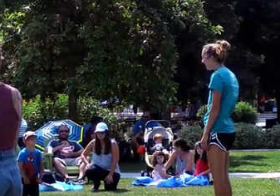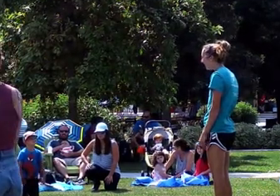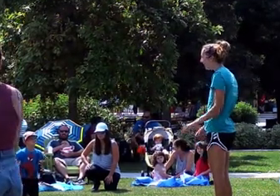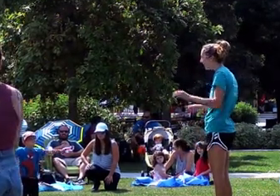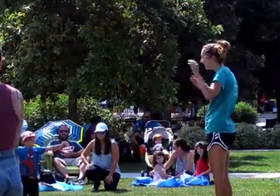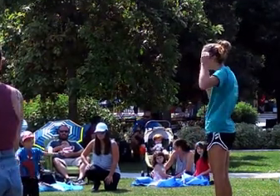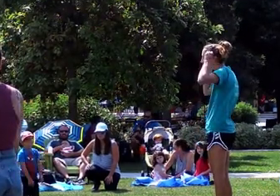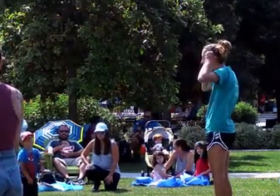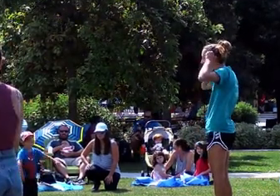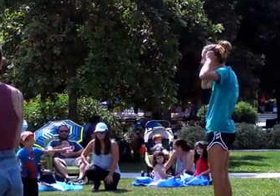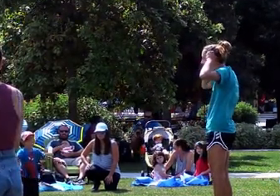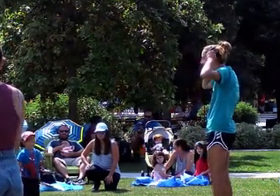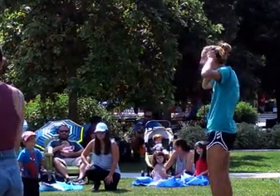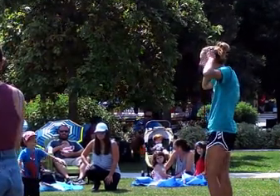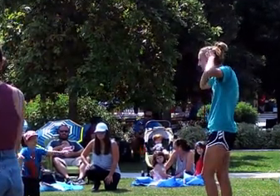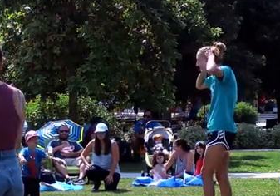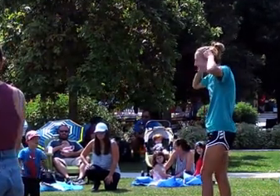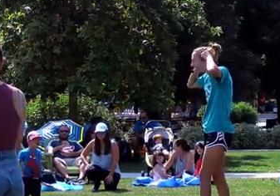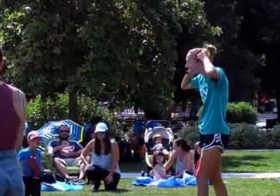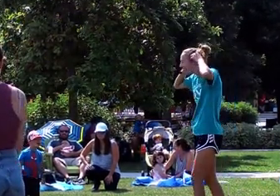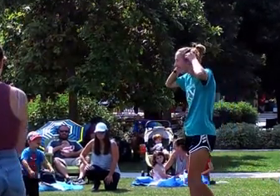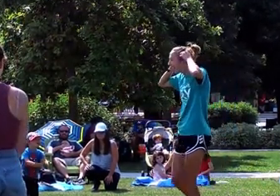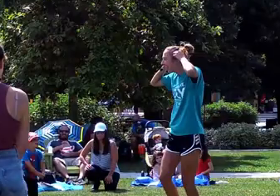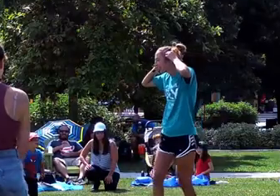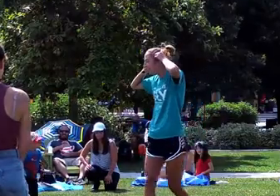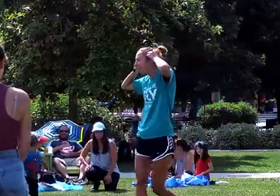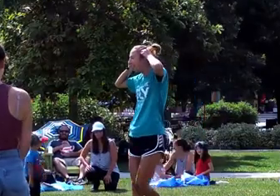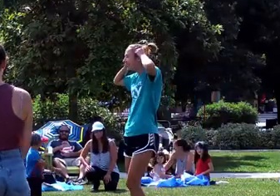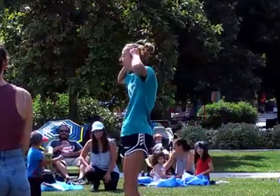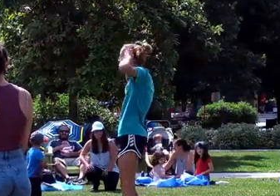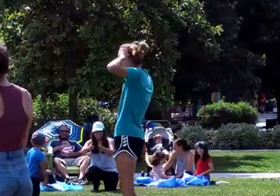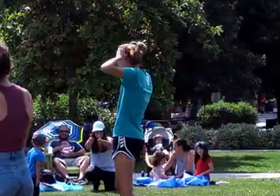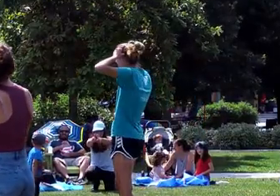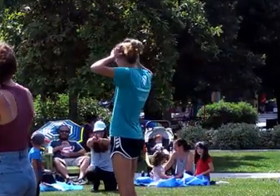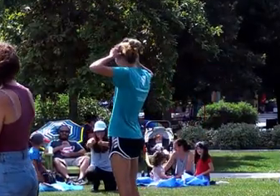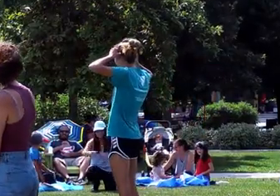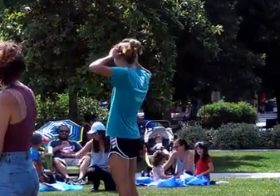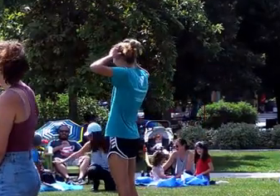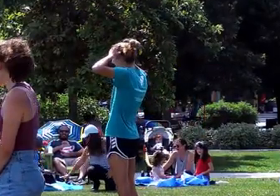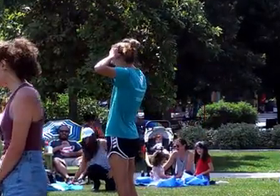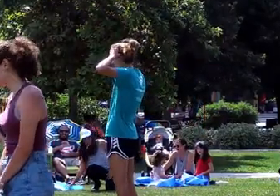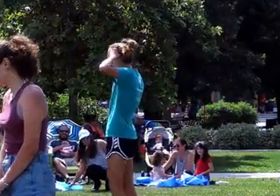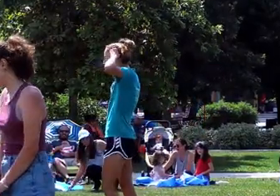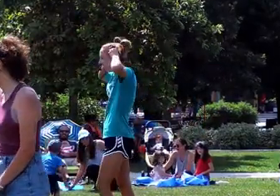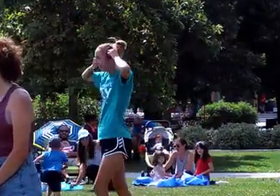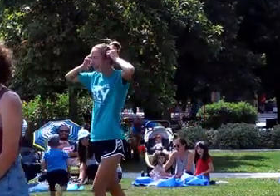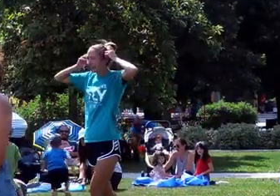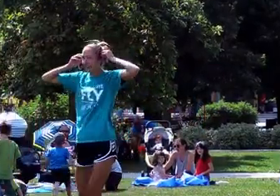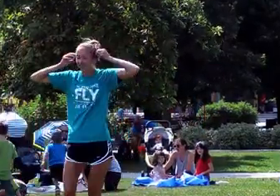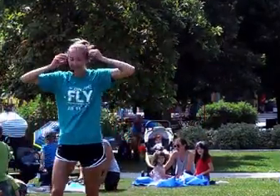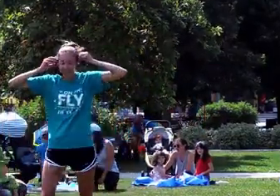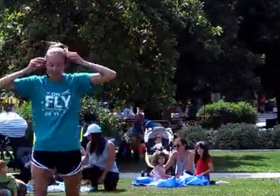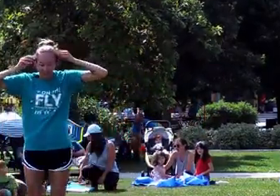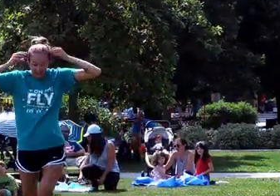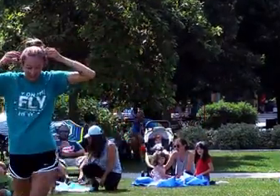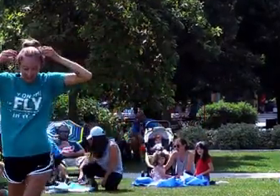Okay, are we ready for your last activity? Yeah, you guys can take a seat. Thank you.